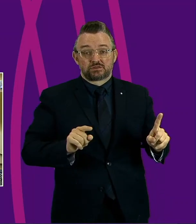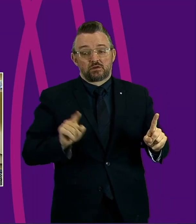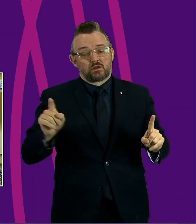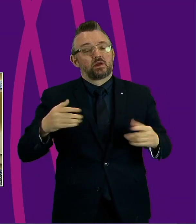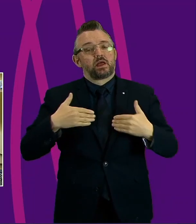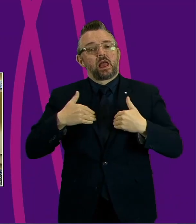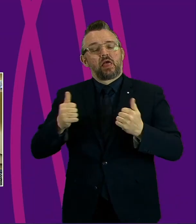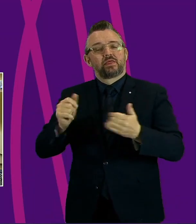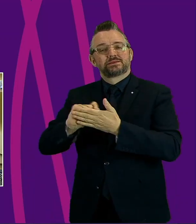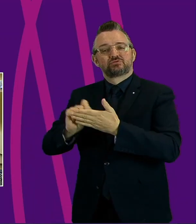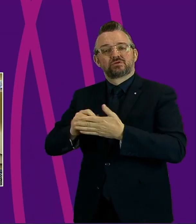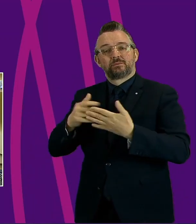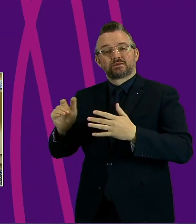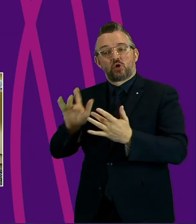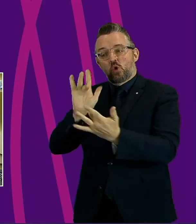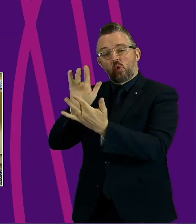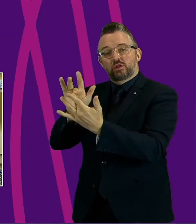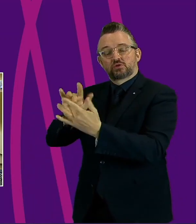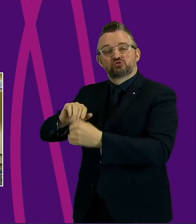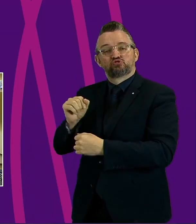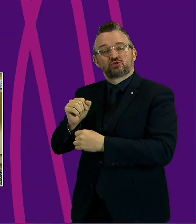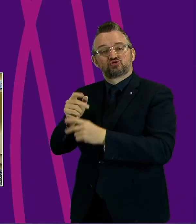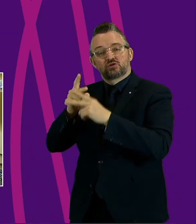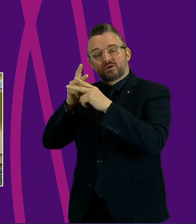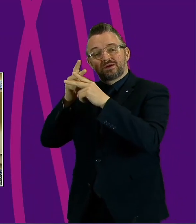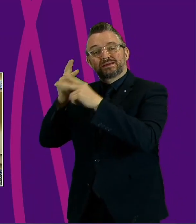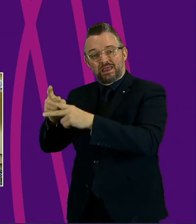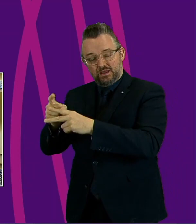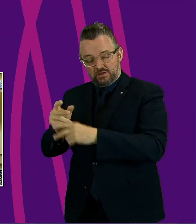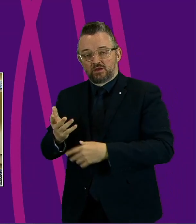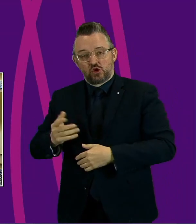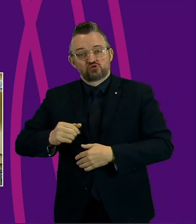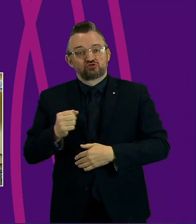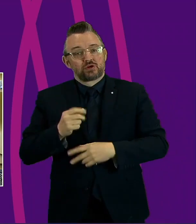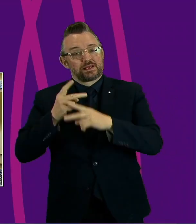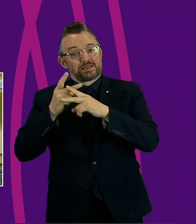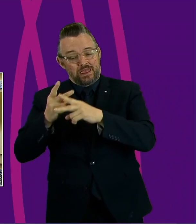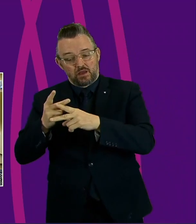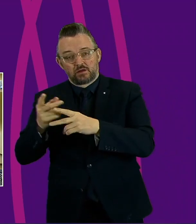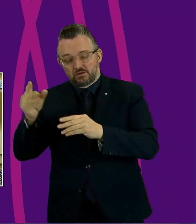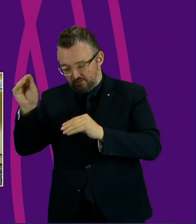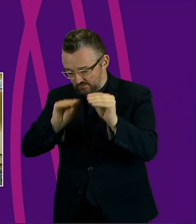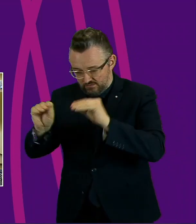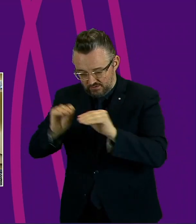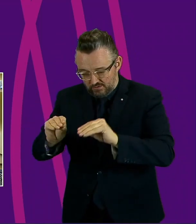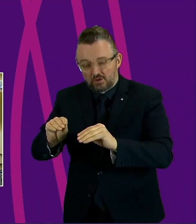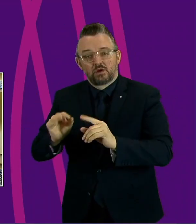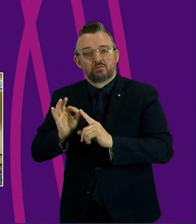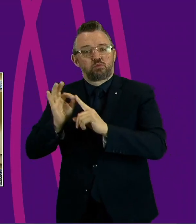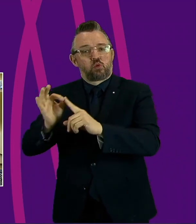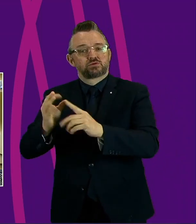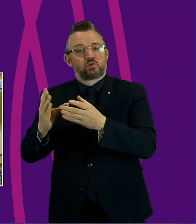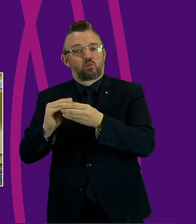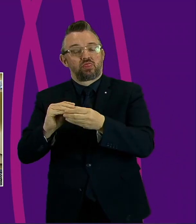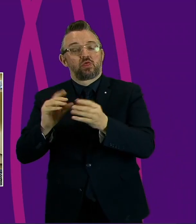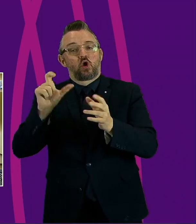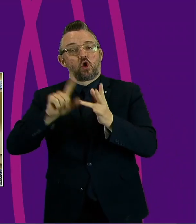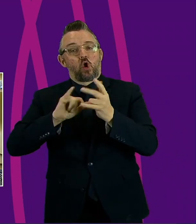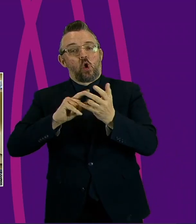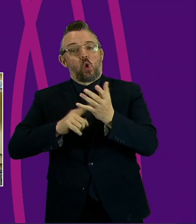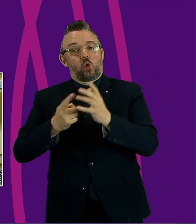Secretary had contacted Scottish Care. Scottish Care have confirmed that they are putting a proposal together with COSLA, and I think the Health Secretary is discussing that